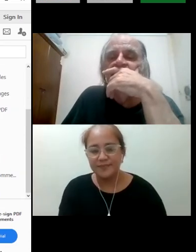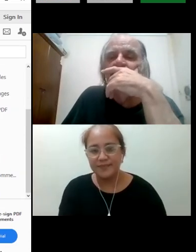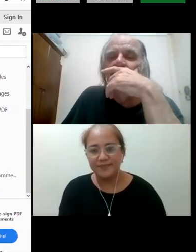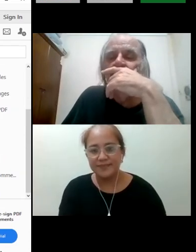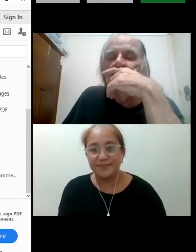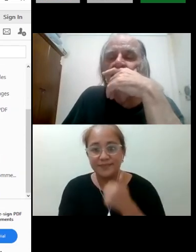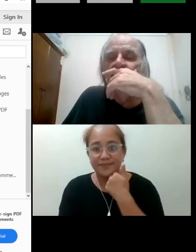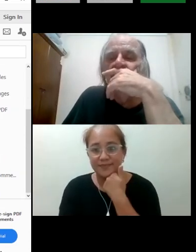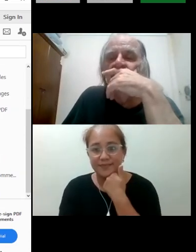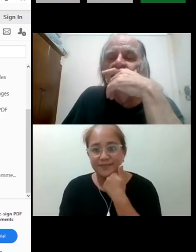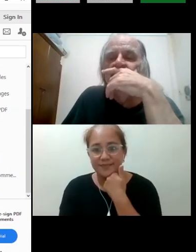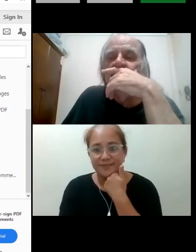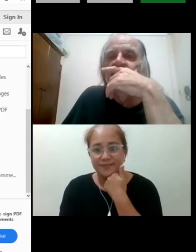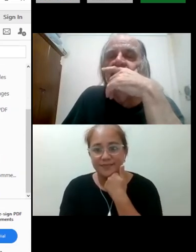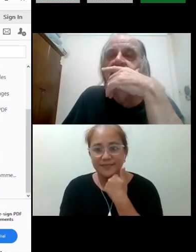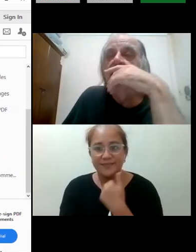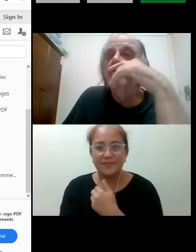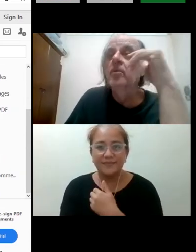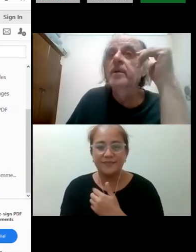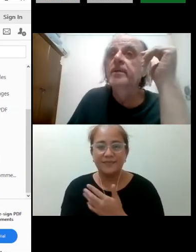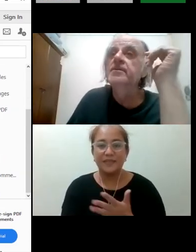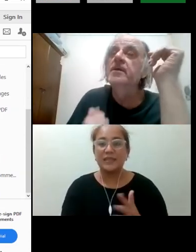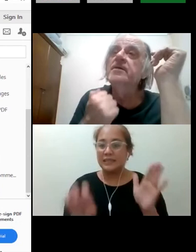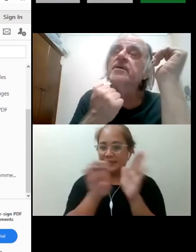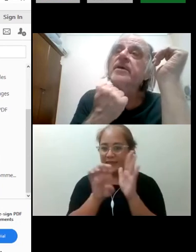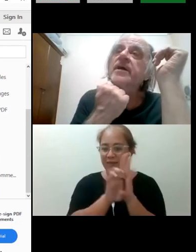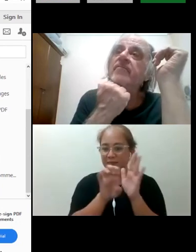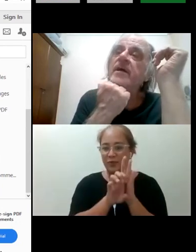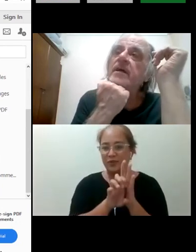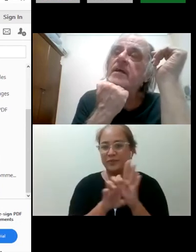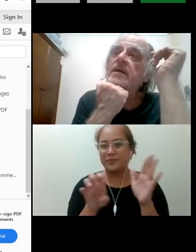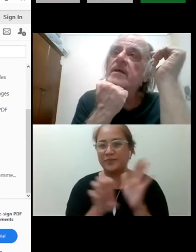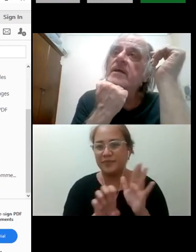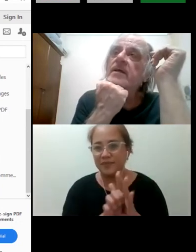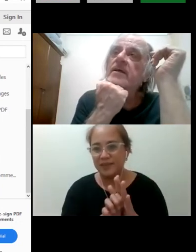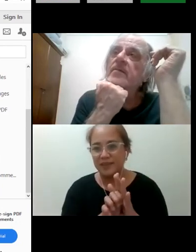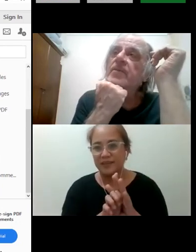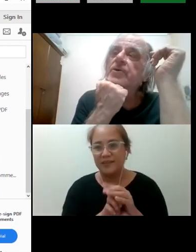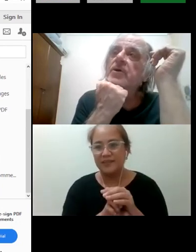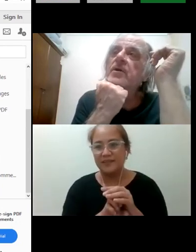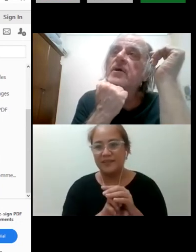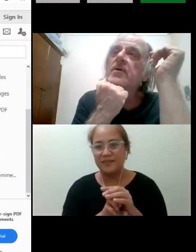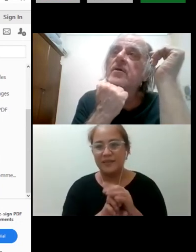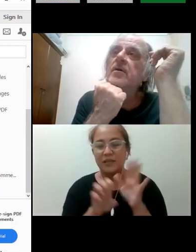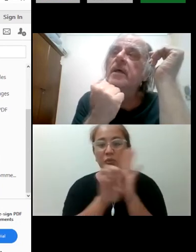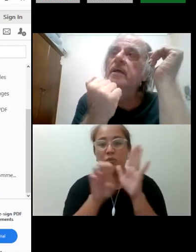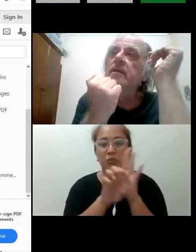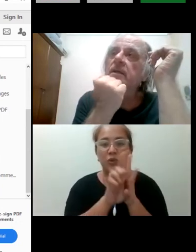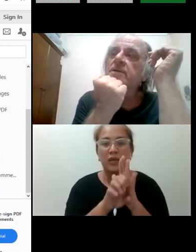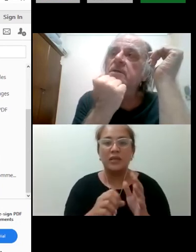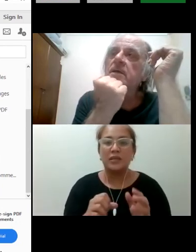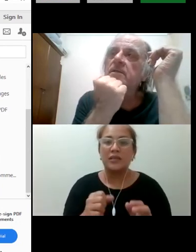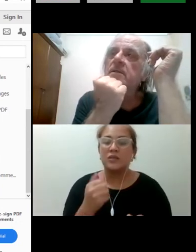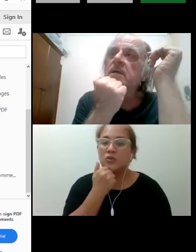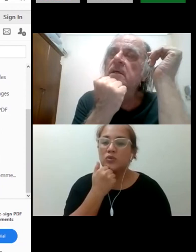Okay. So for example, in the signs that we have like paternal uncle and